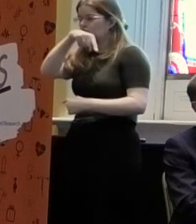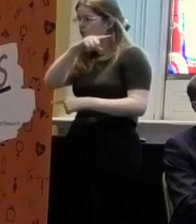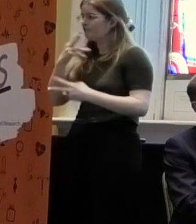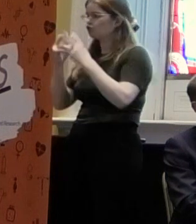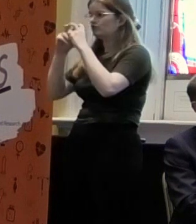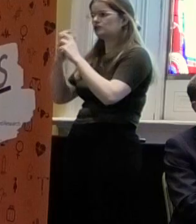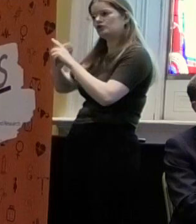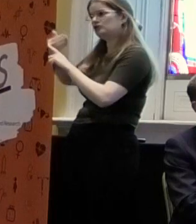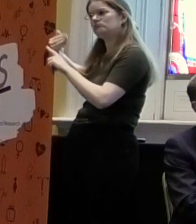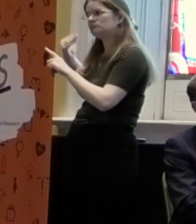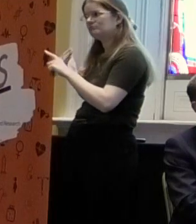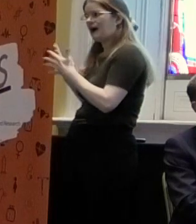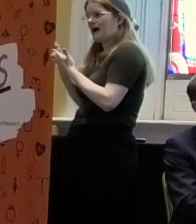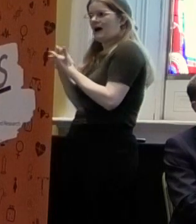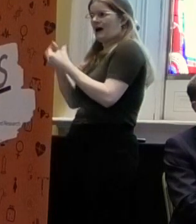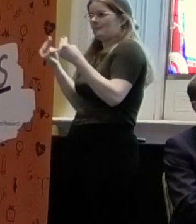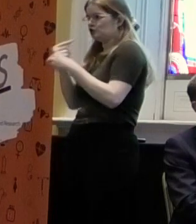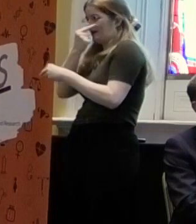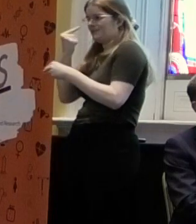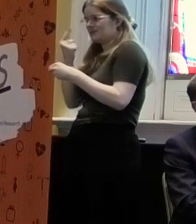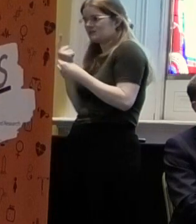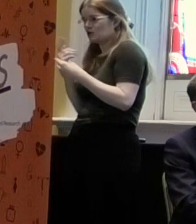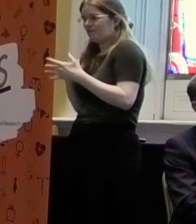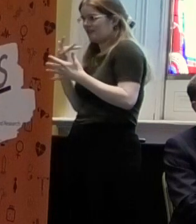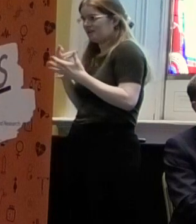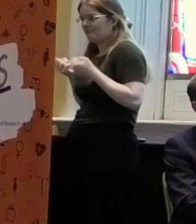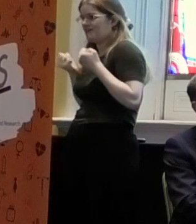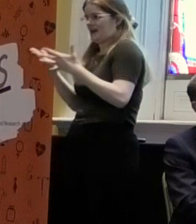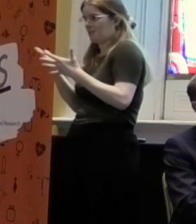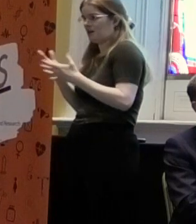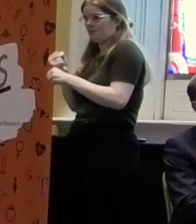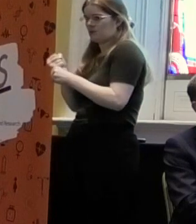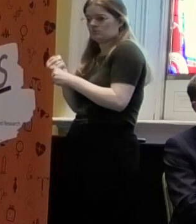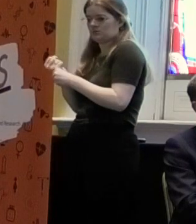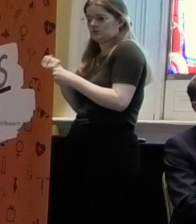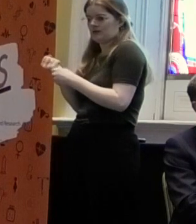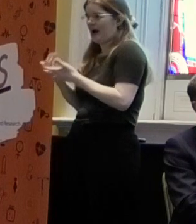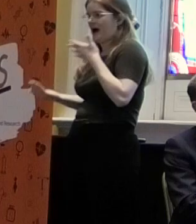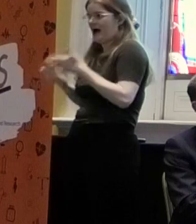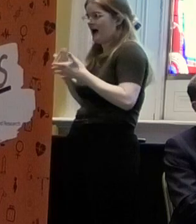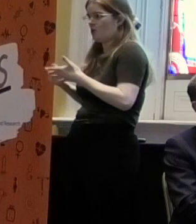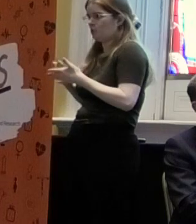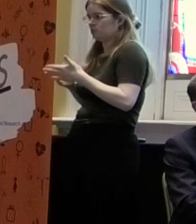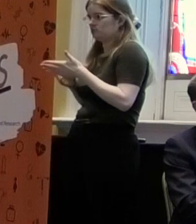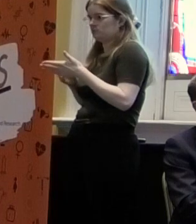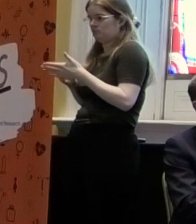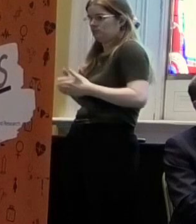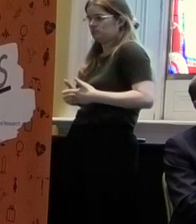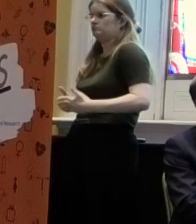in the past, how much evidence has been generated about how obstetrics is practiced?